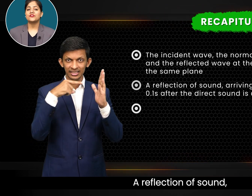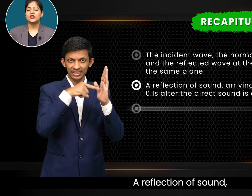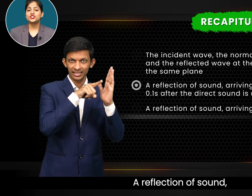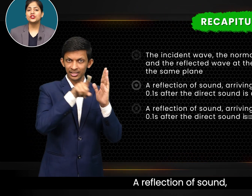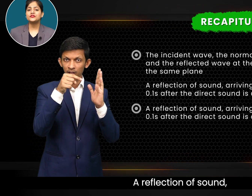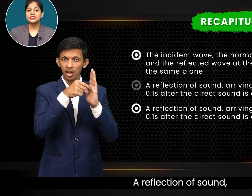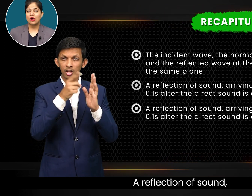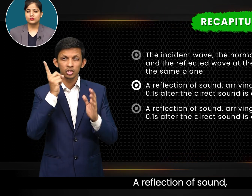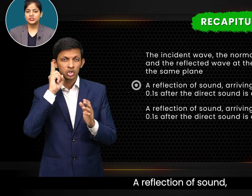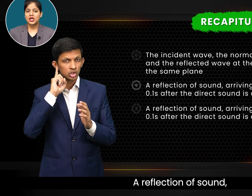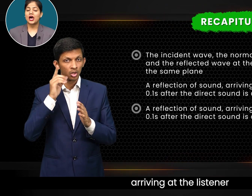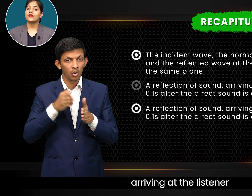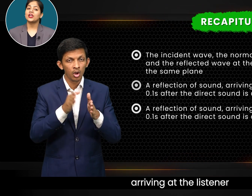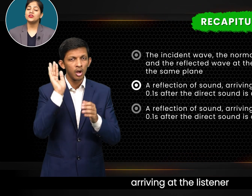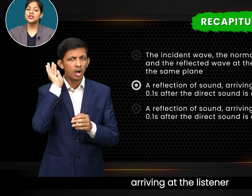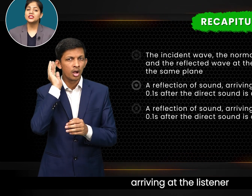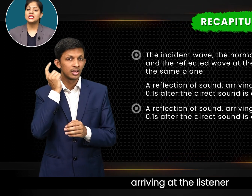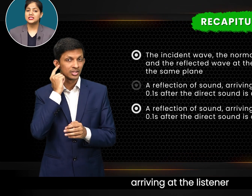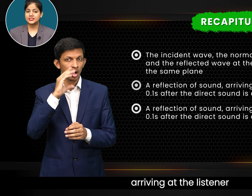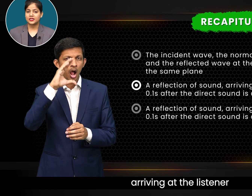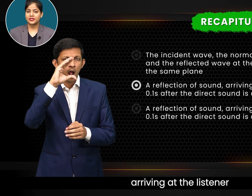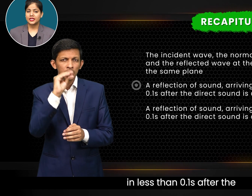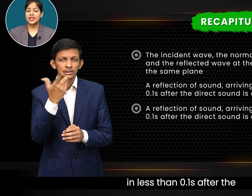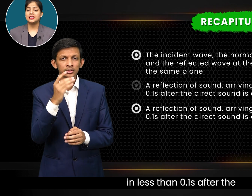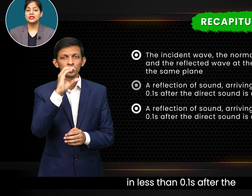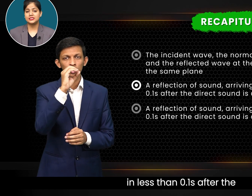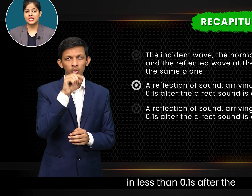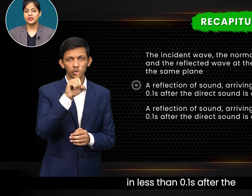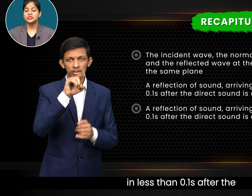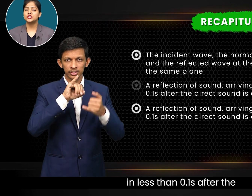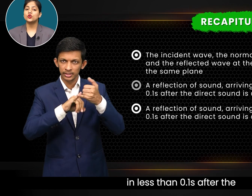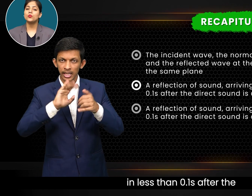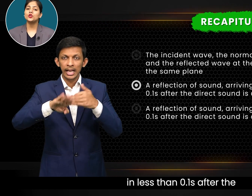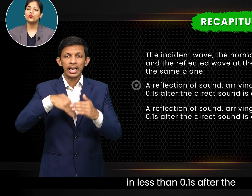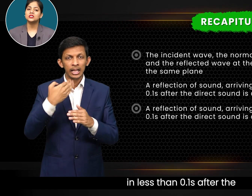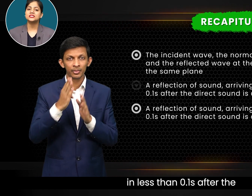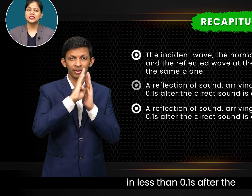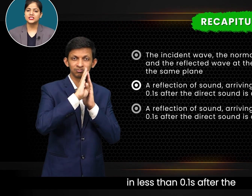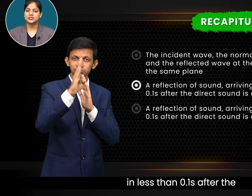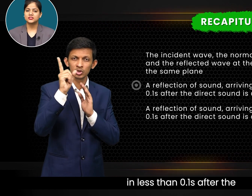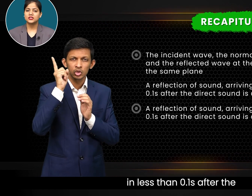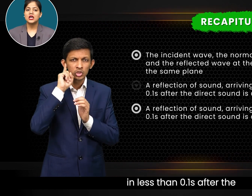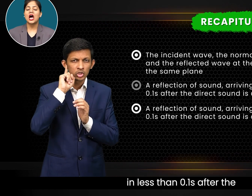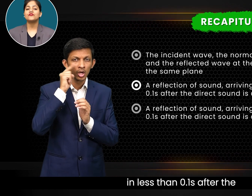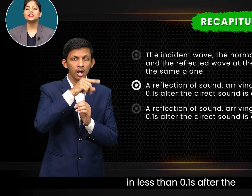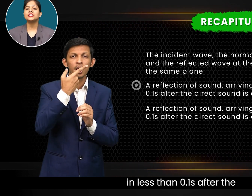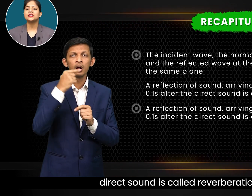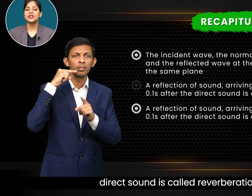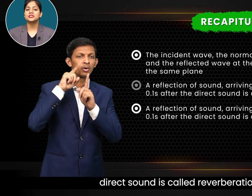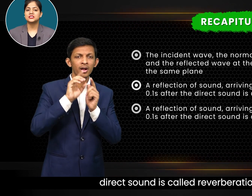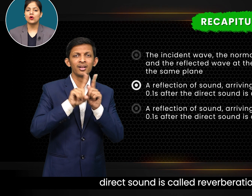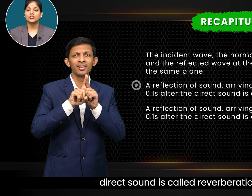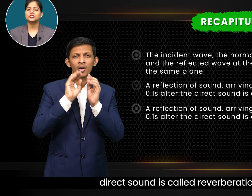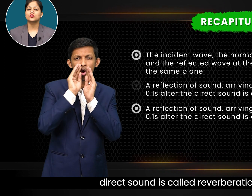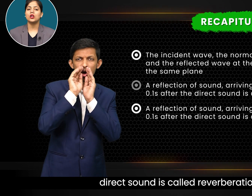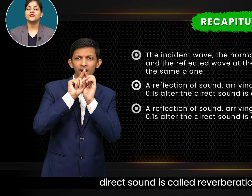A reflection of sound arriving at the listener in less than 0.1 second after the